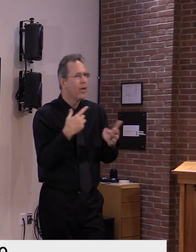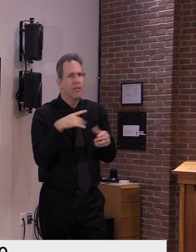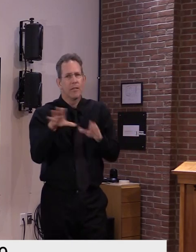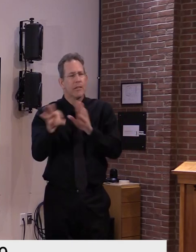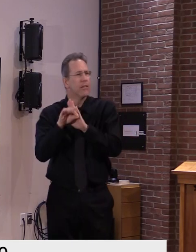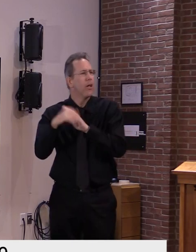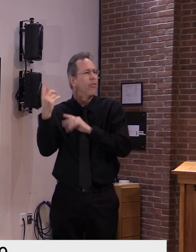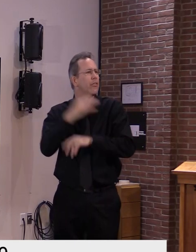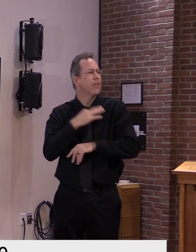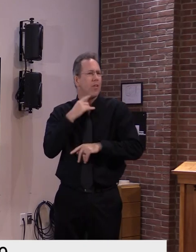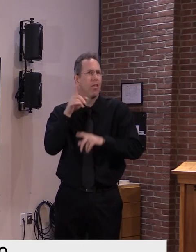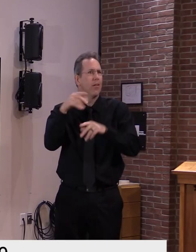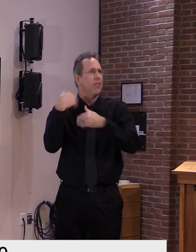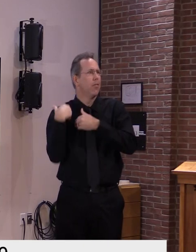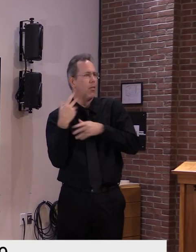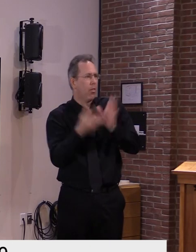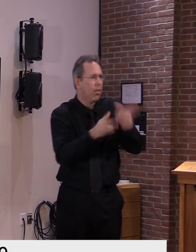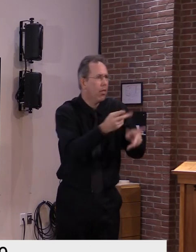needs.